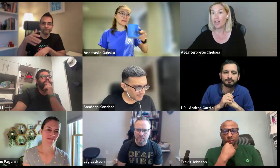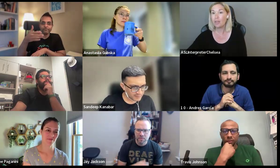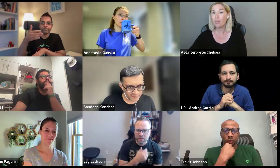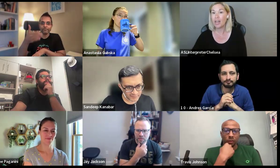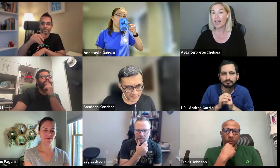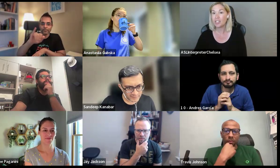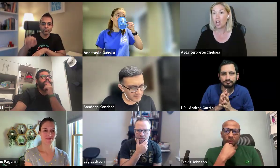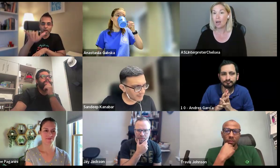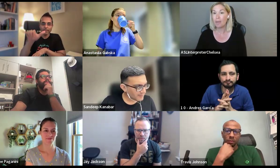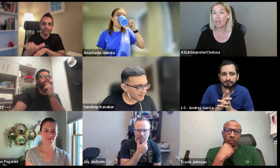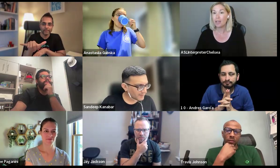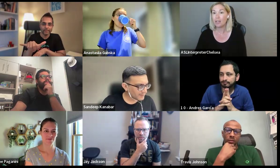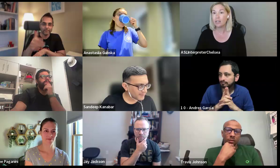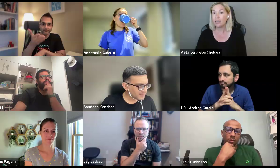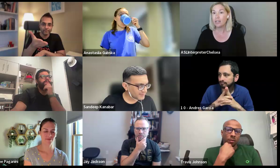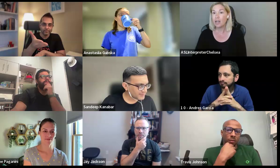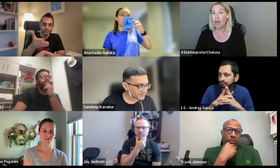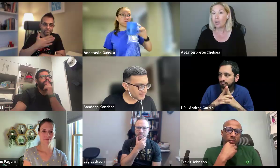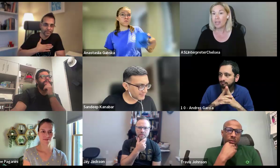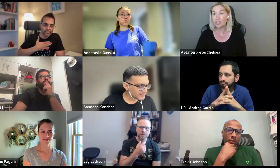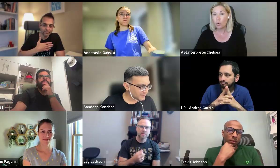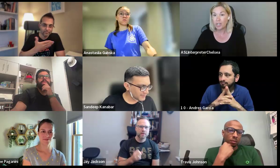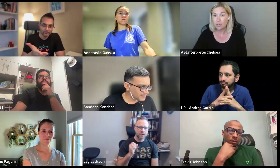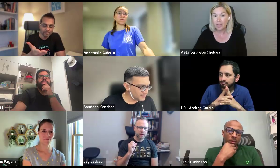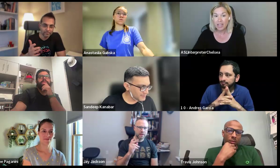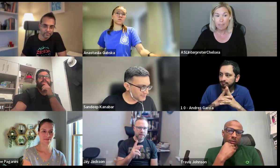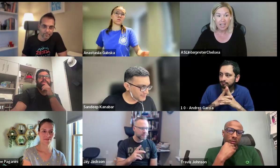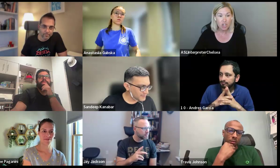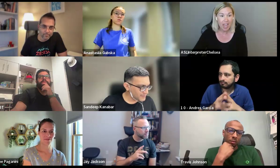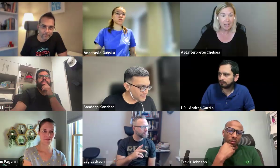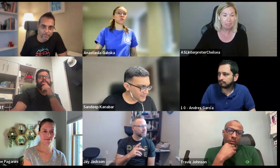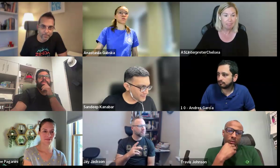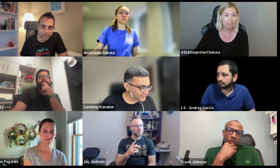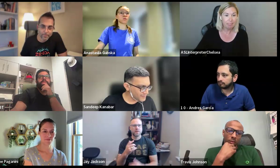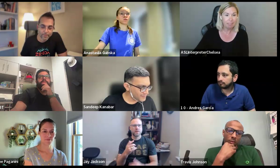Okay, the next topic is going to be led by Jay.